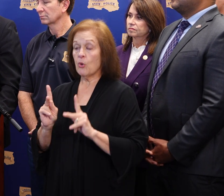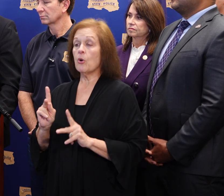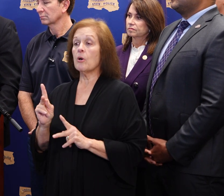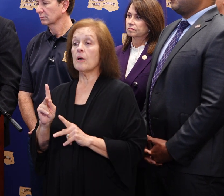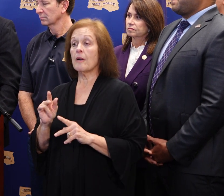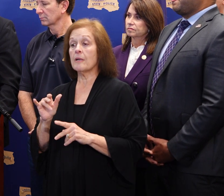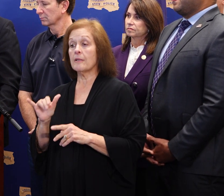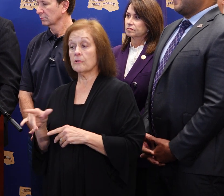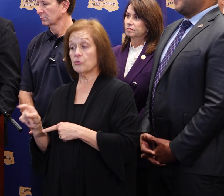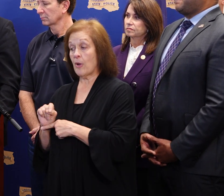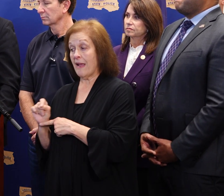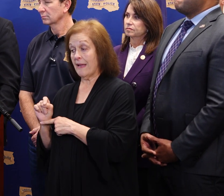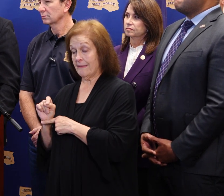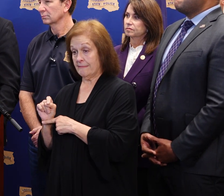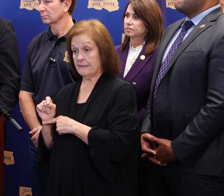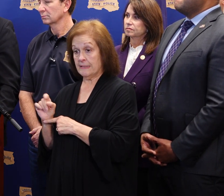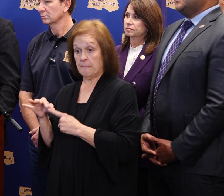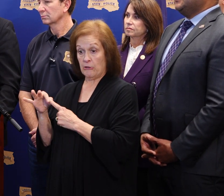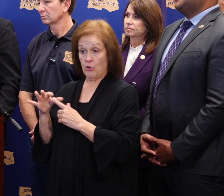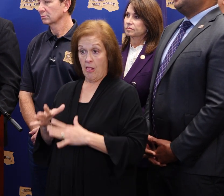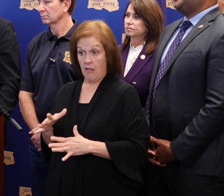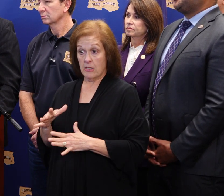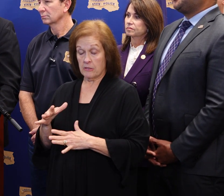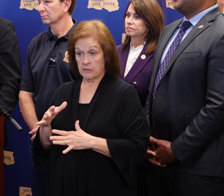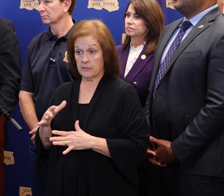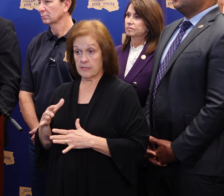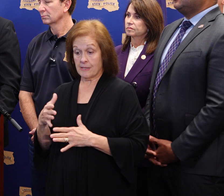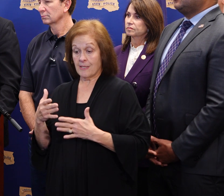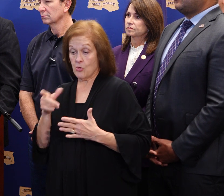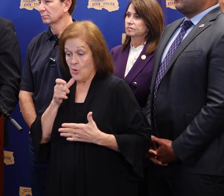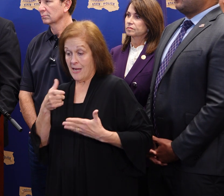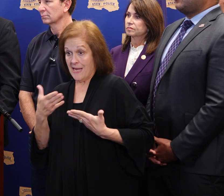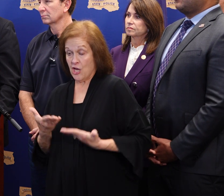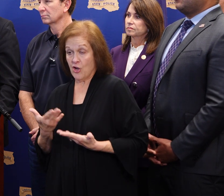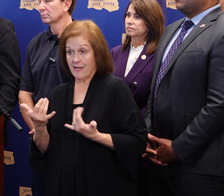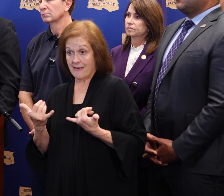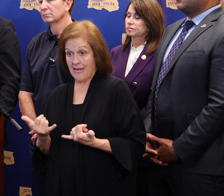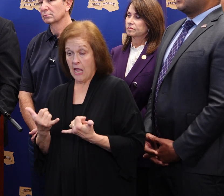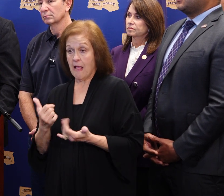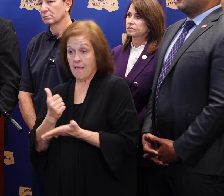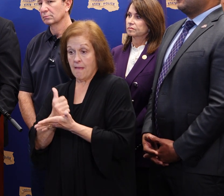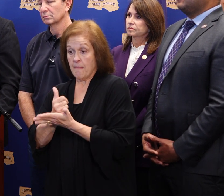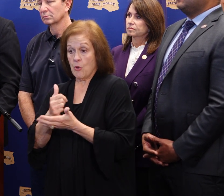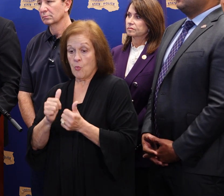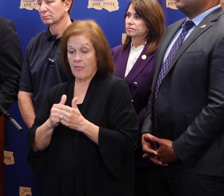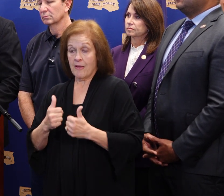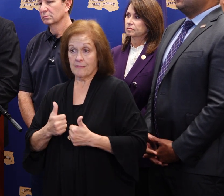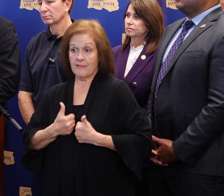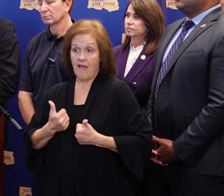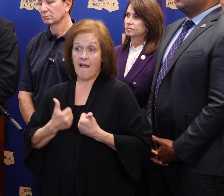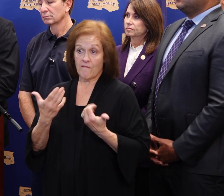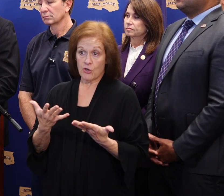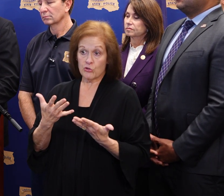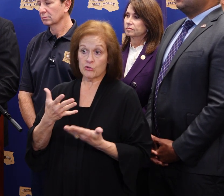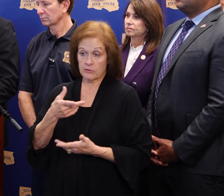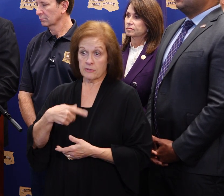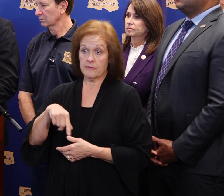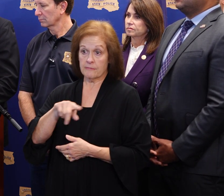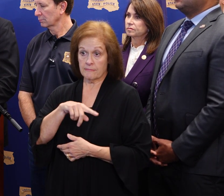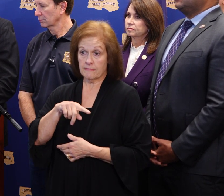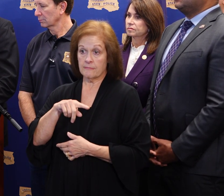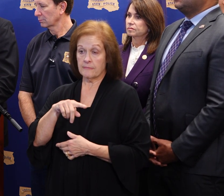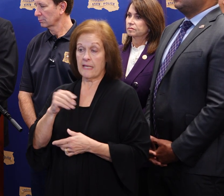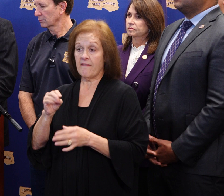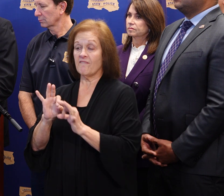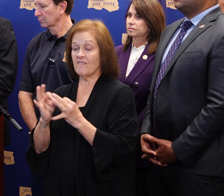trained victim specialists, again, as I said, are on the ground here in New Orleans, assisting survivors of the attack and loved ones of the